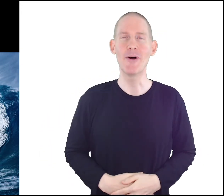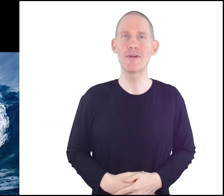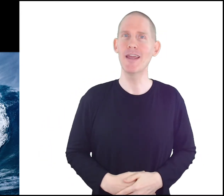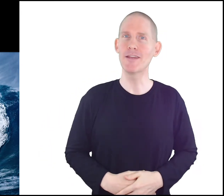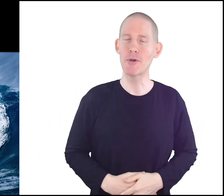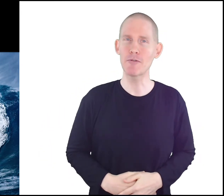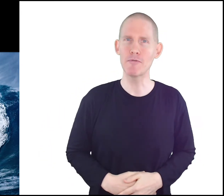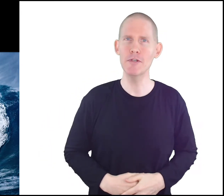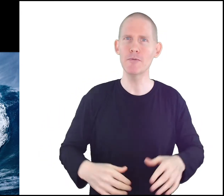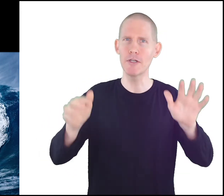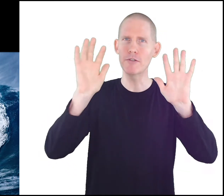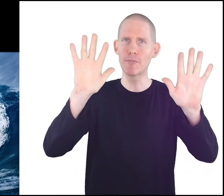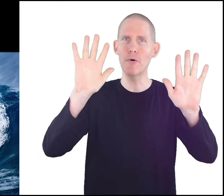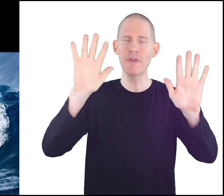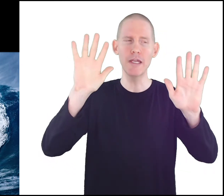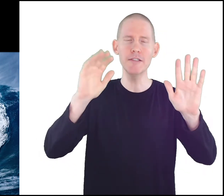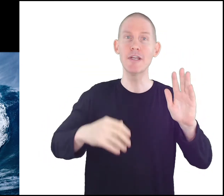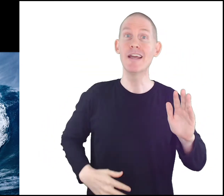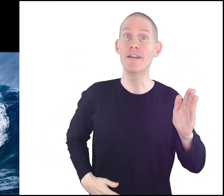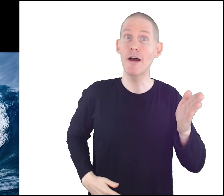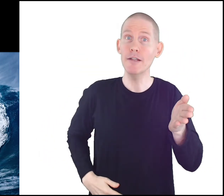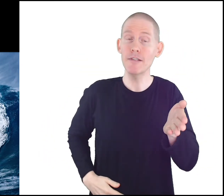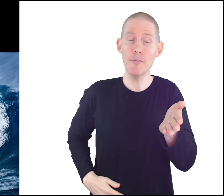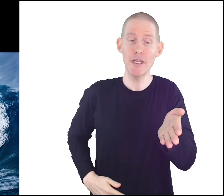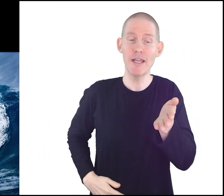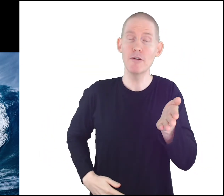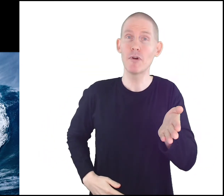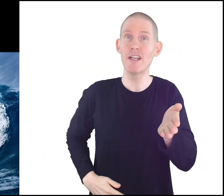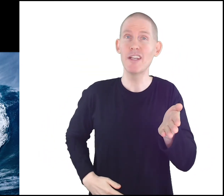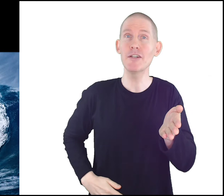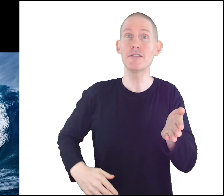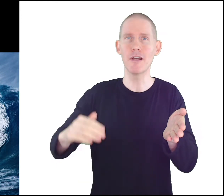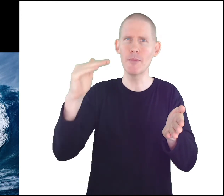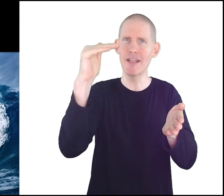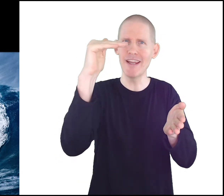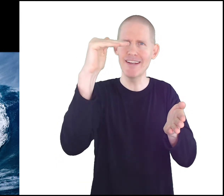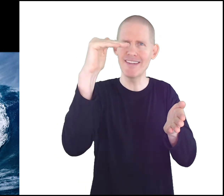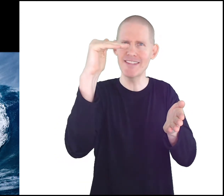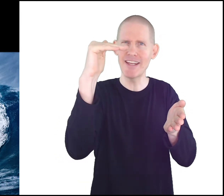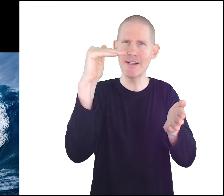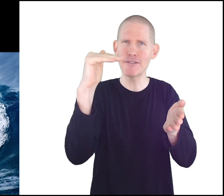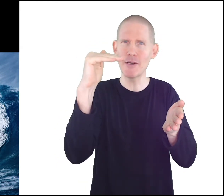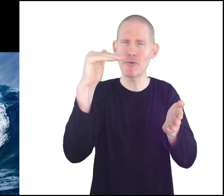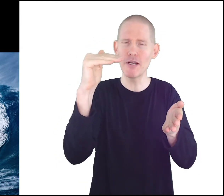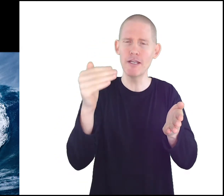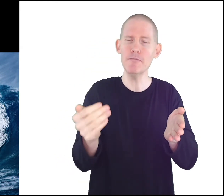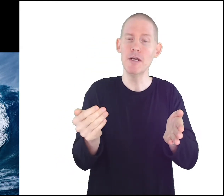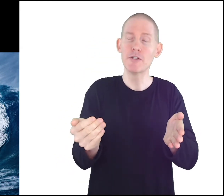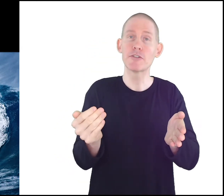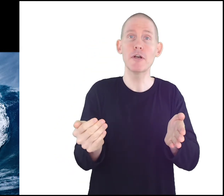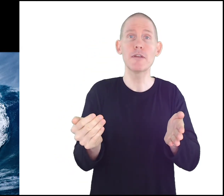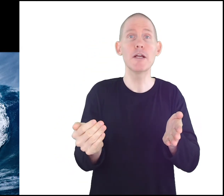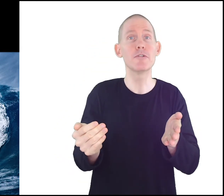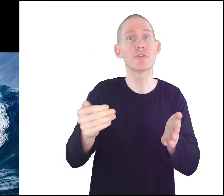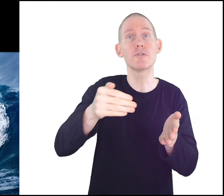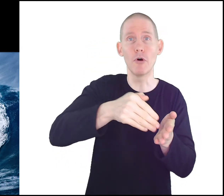Okay, quick review. We're going to use both hands. Non-dominant hand right here. Dominant hand in this hand shape right here. Start there and just go like